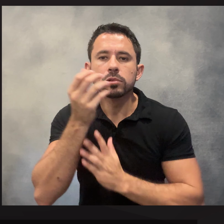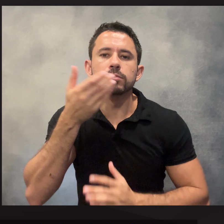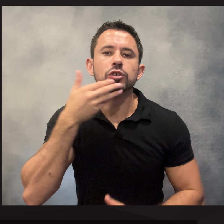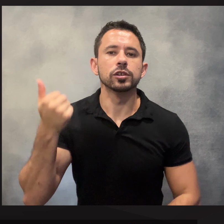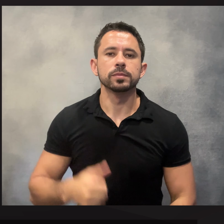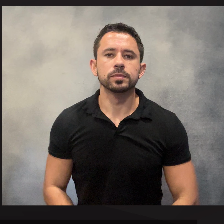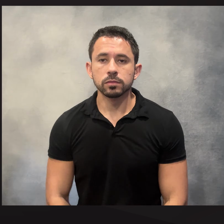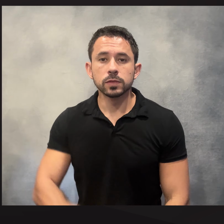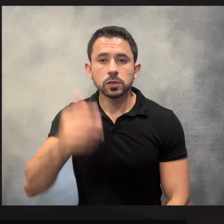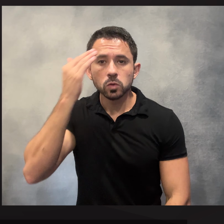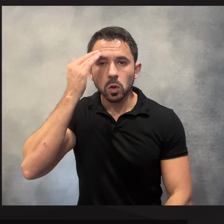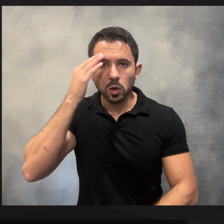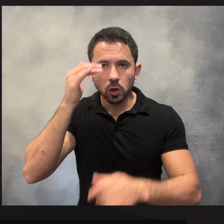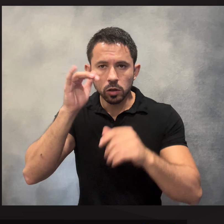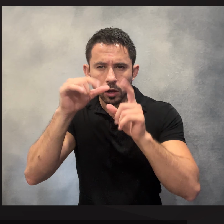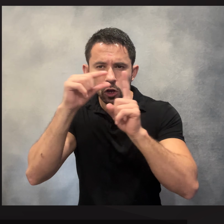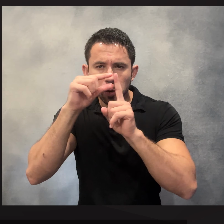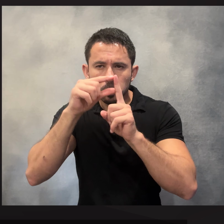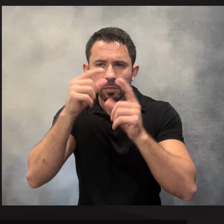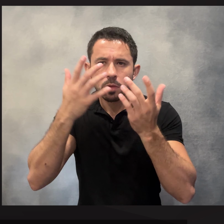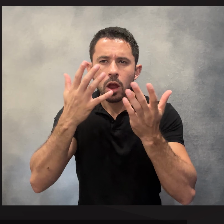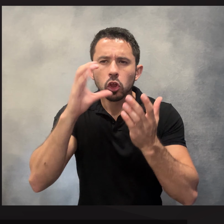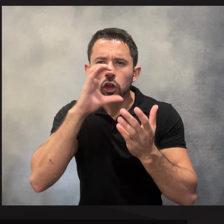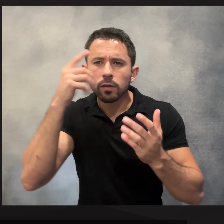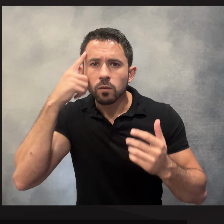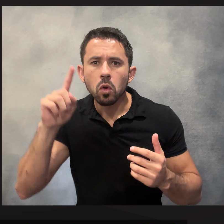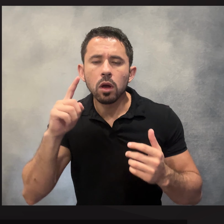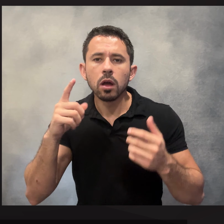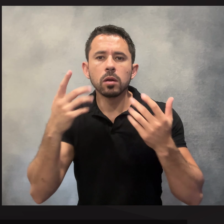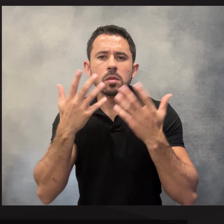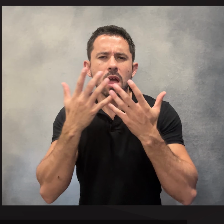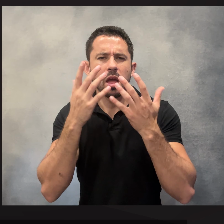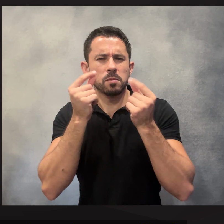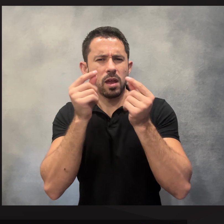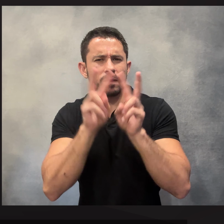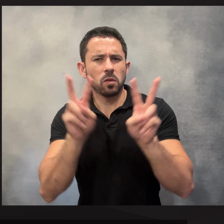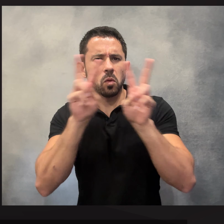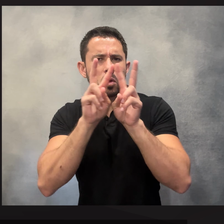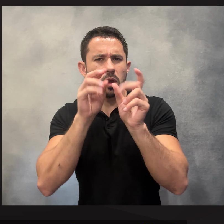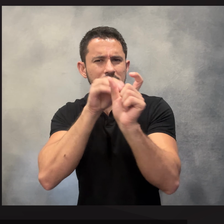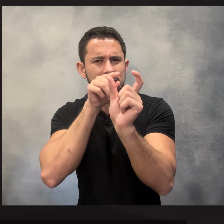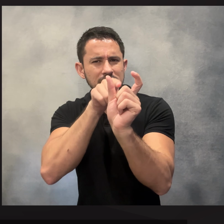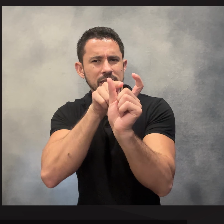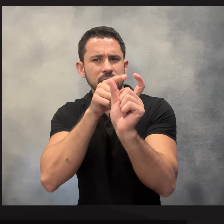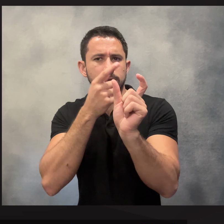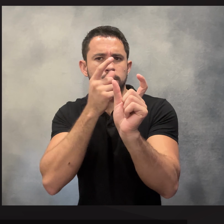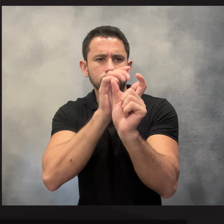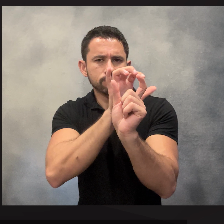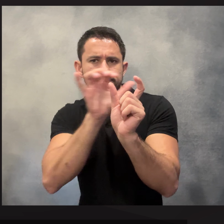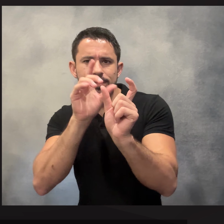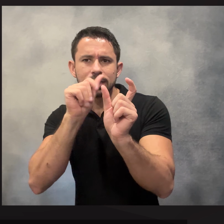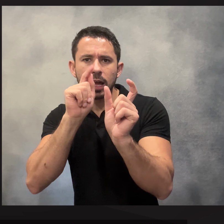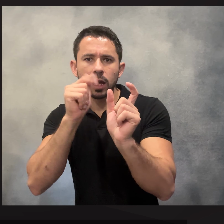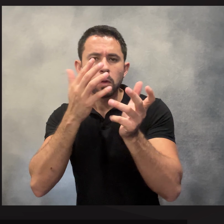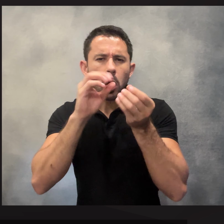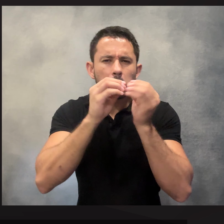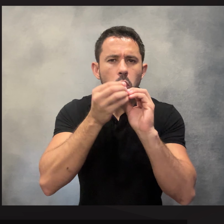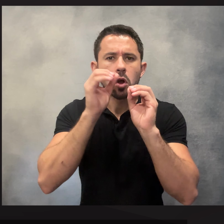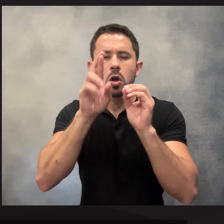Knowing the terms to search for or how values are written in the data really helps when it's time to